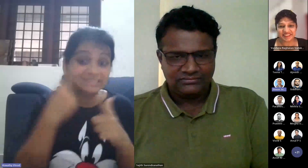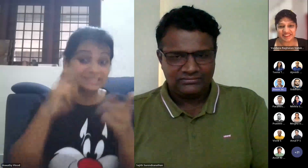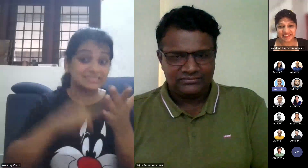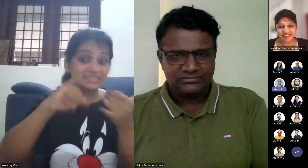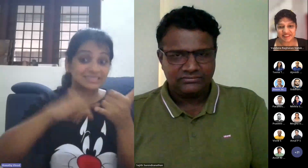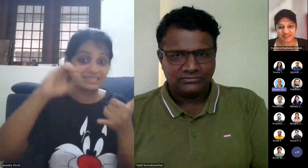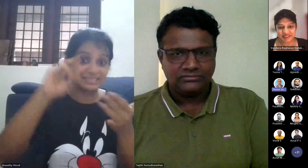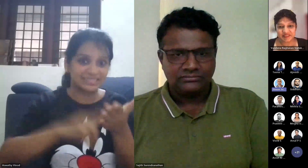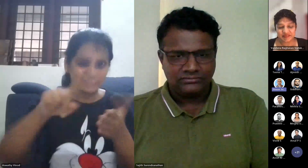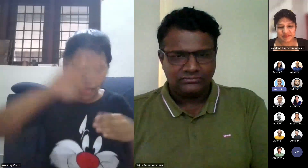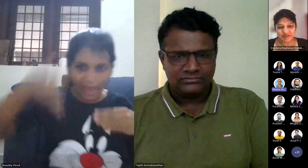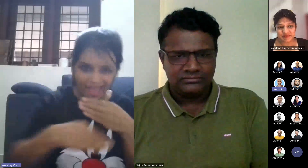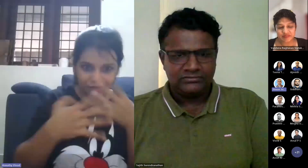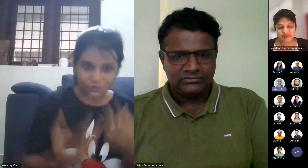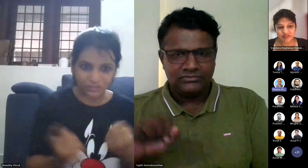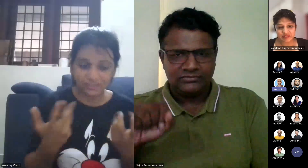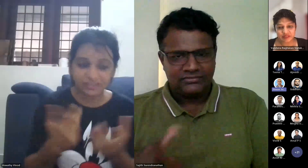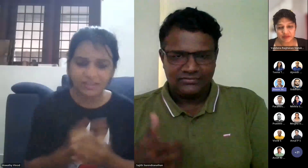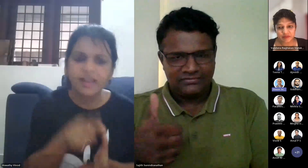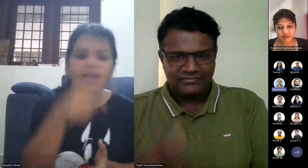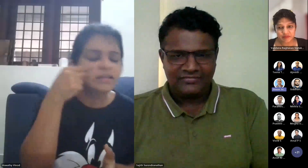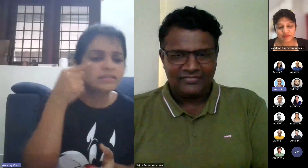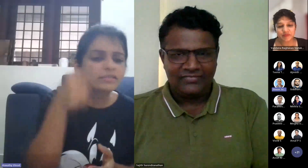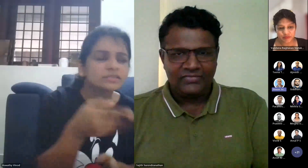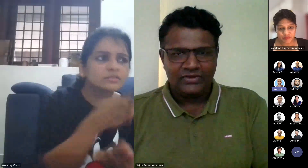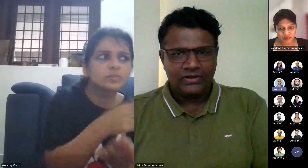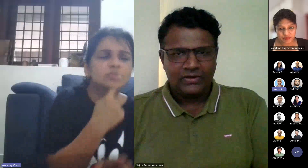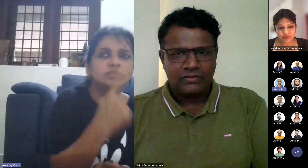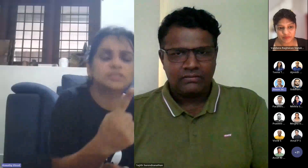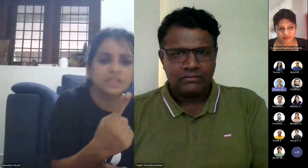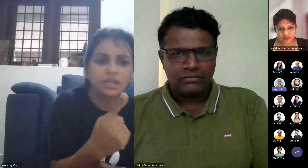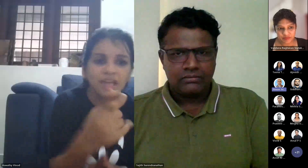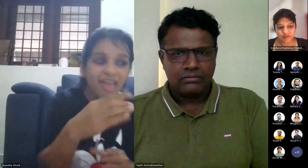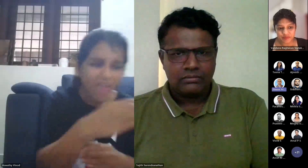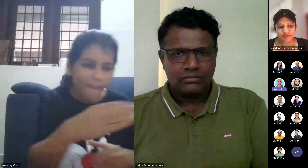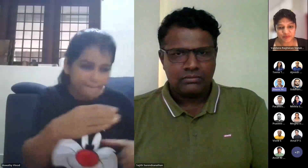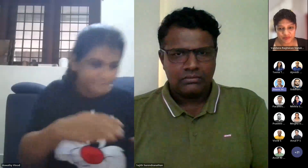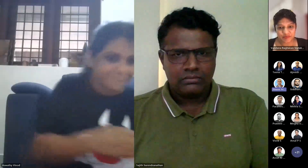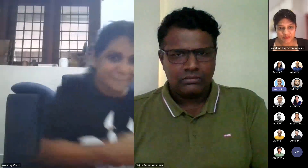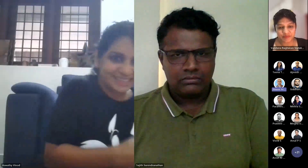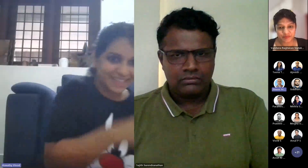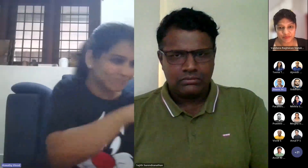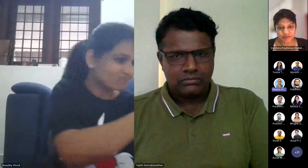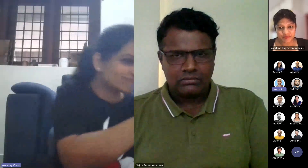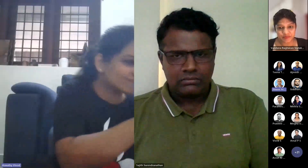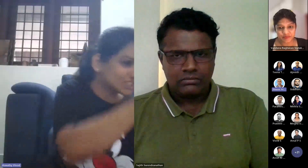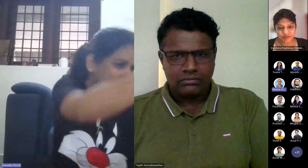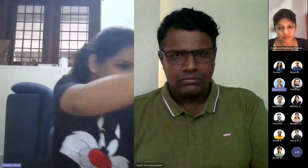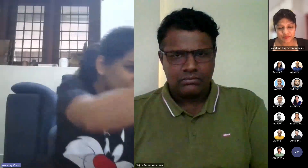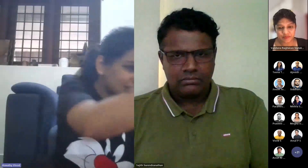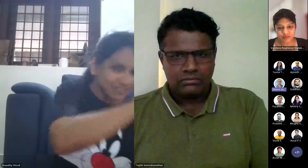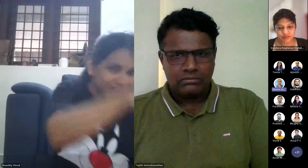is being discussed. Like Sajith mentioned about the deep empathy part. So that is